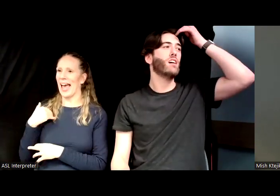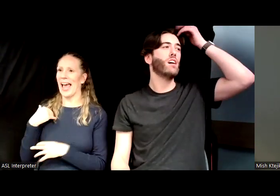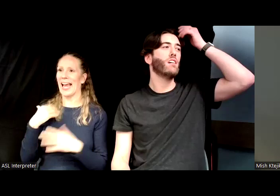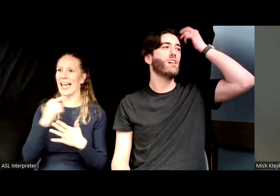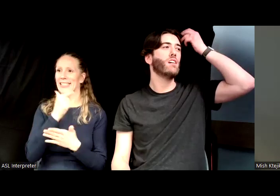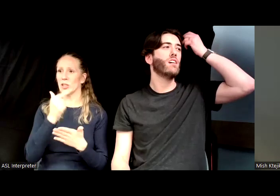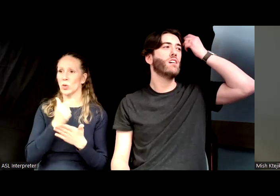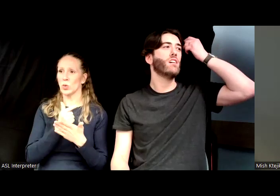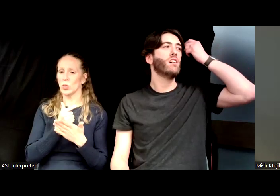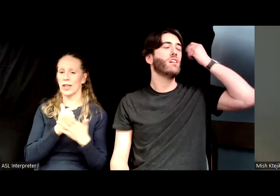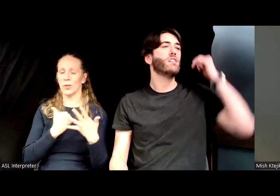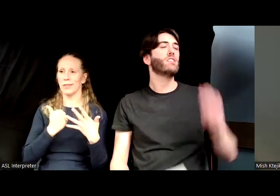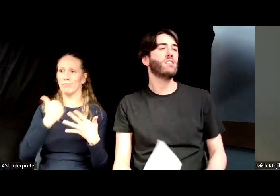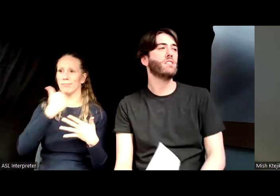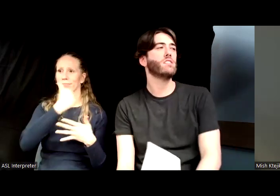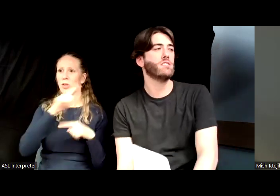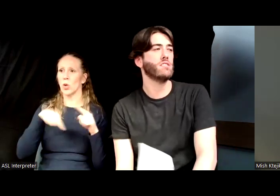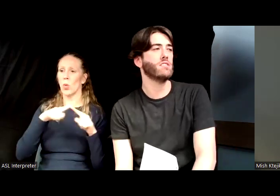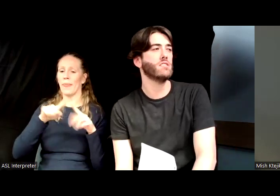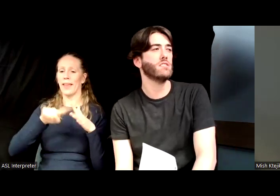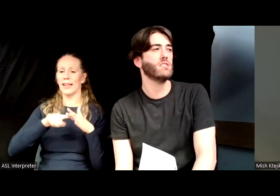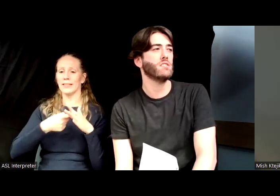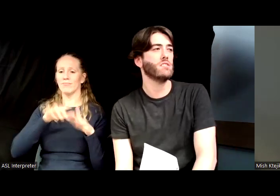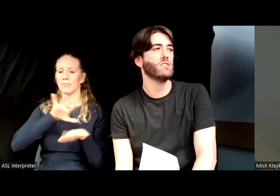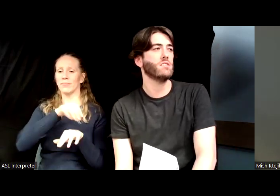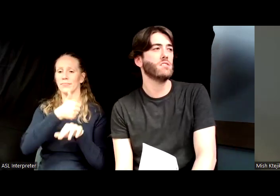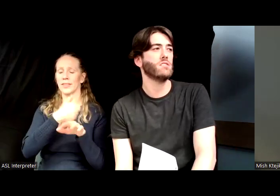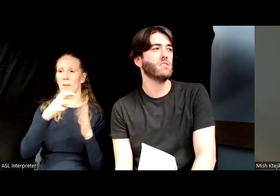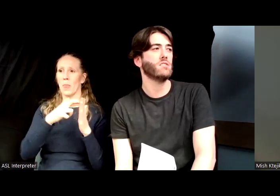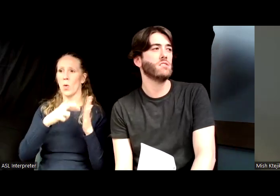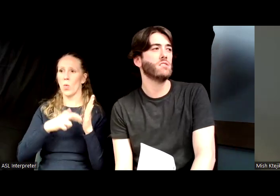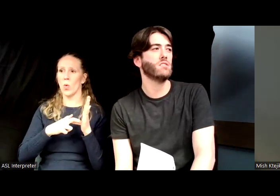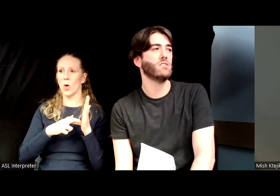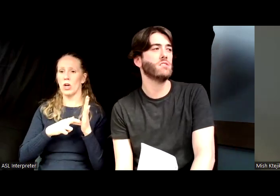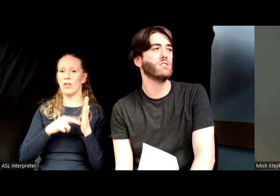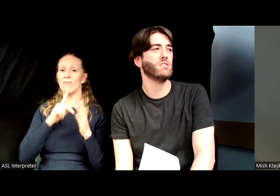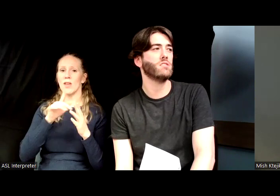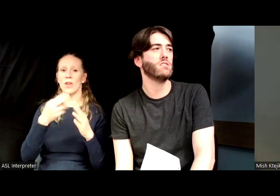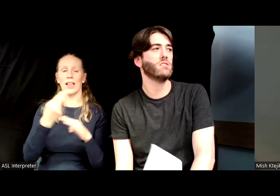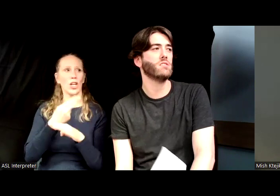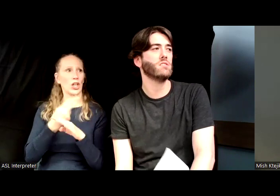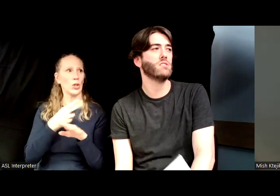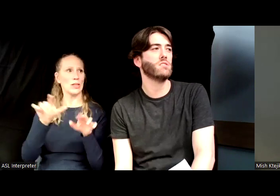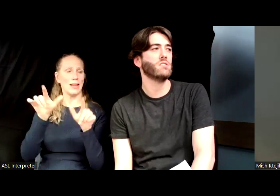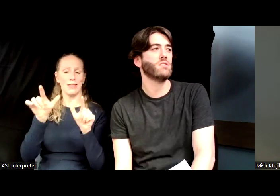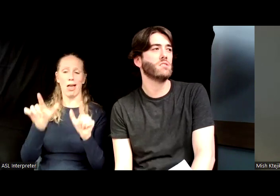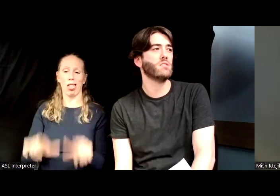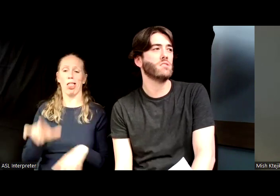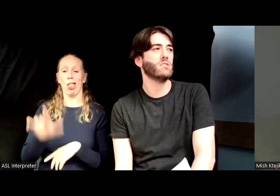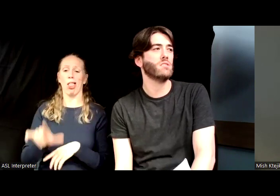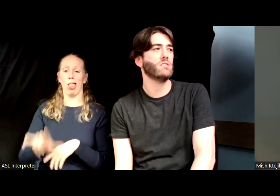that they're using. So when they originally put their rules in place, they went to the lowest common denominator, which was those